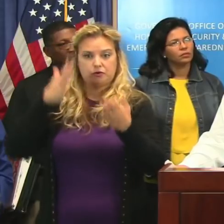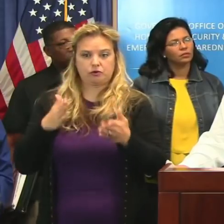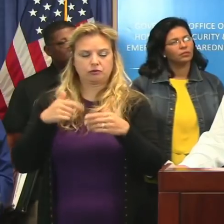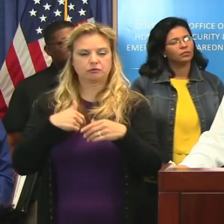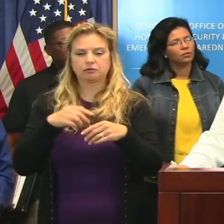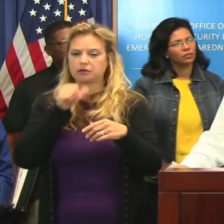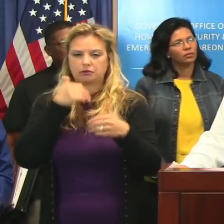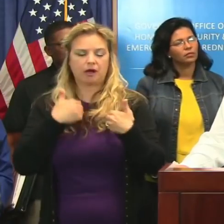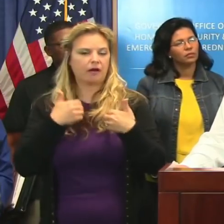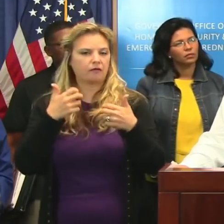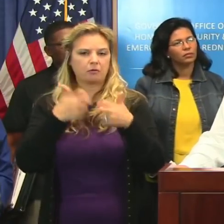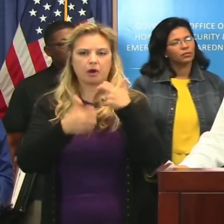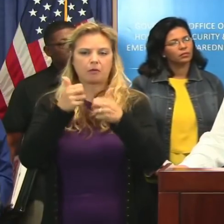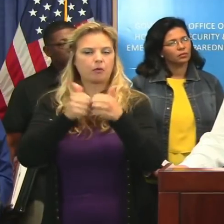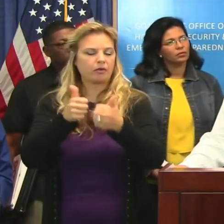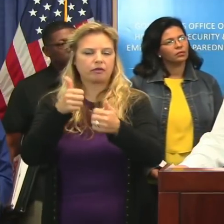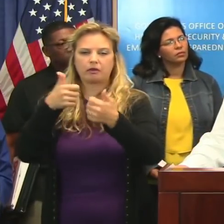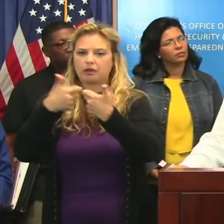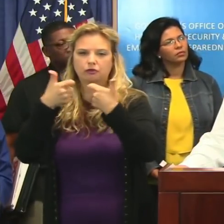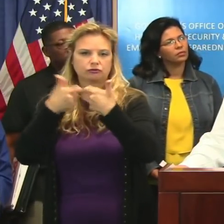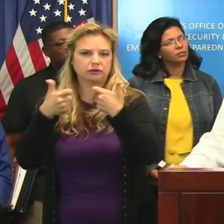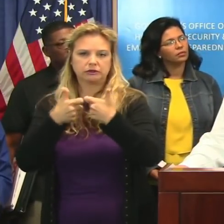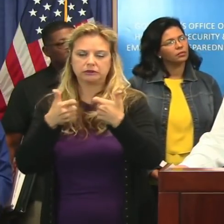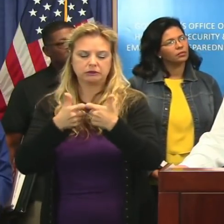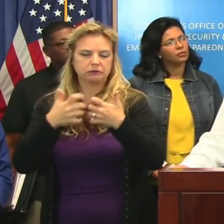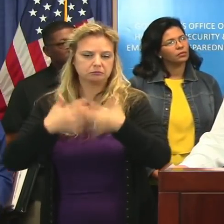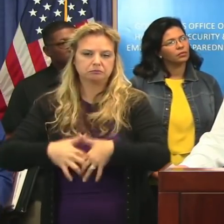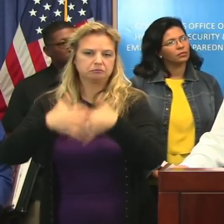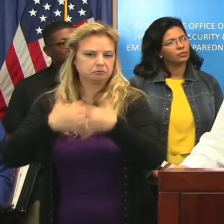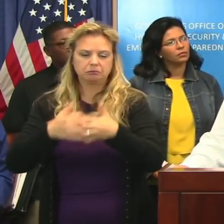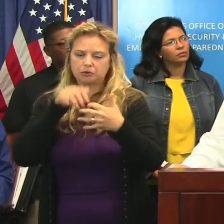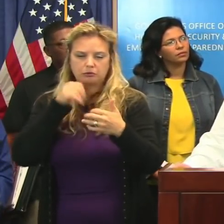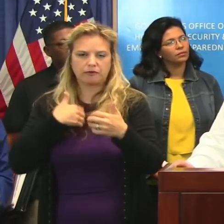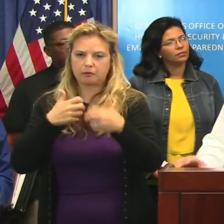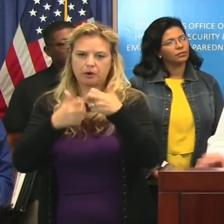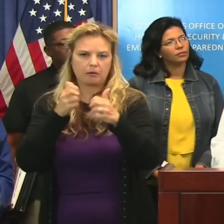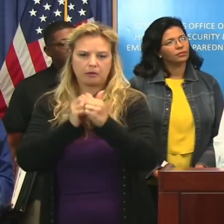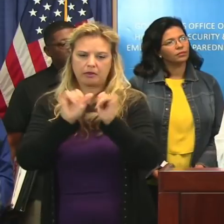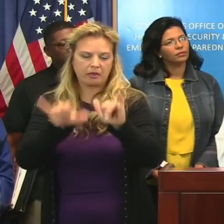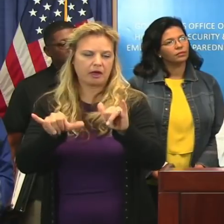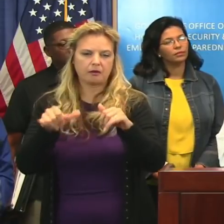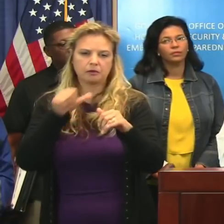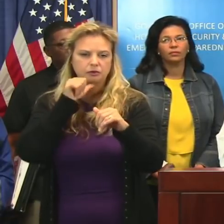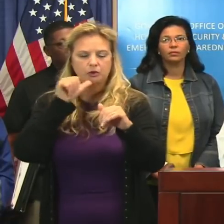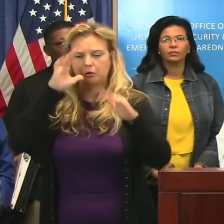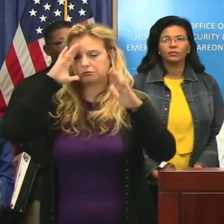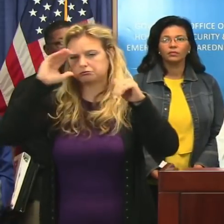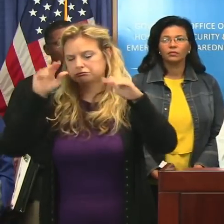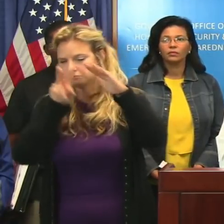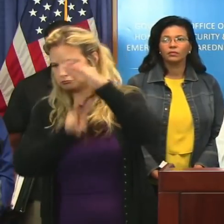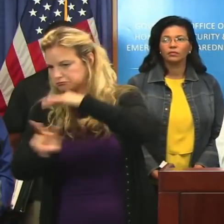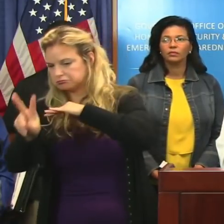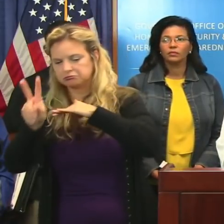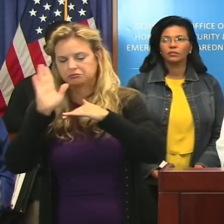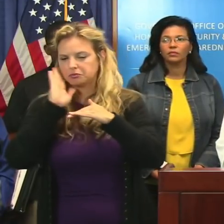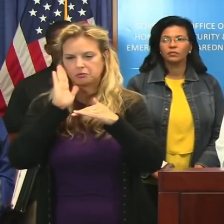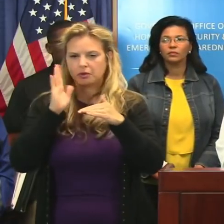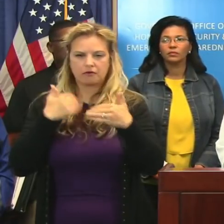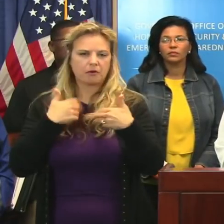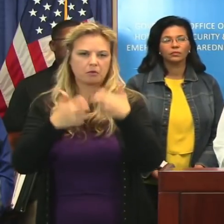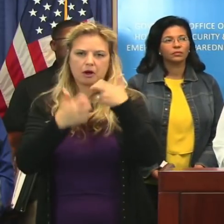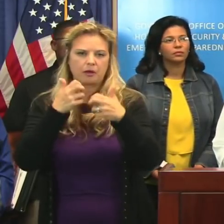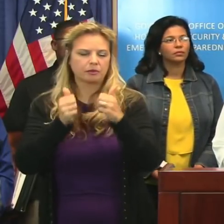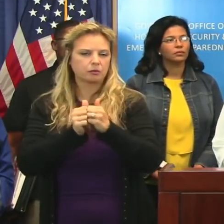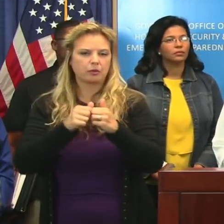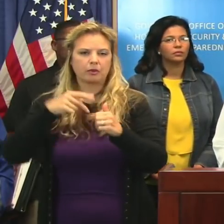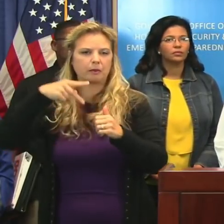generation either. So we don't anticipate any issues there with respect to the pumps and to the turbines.